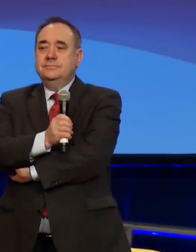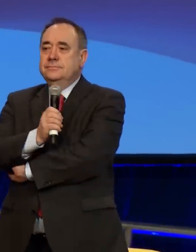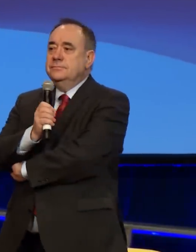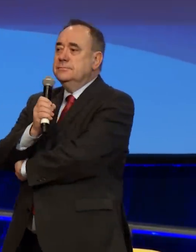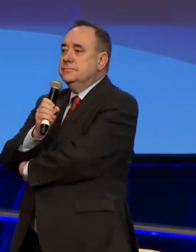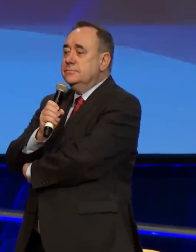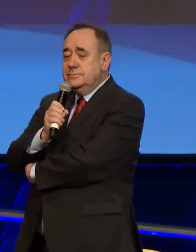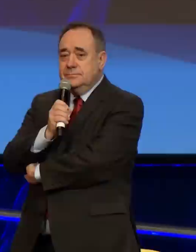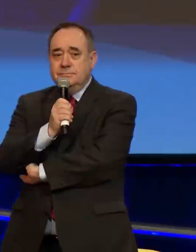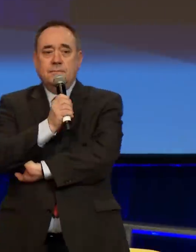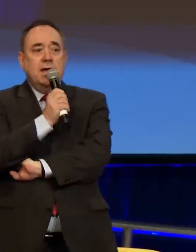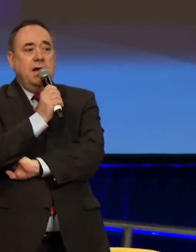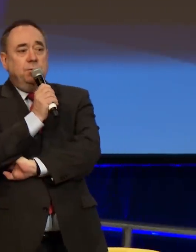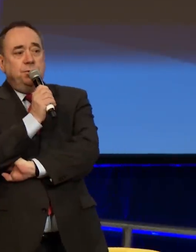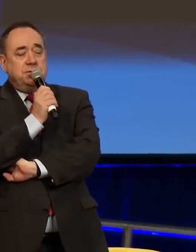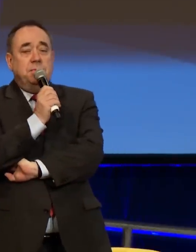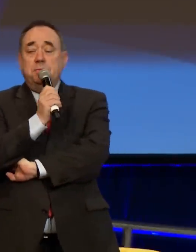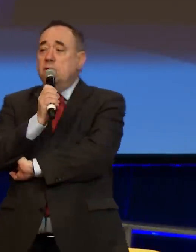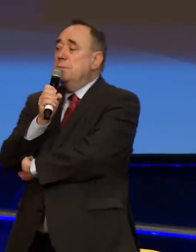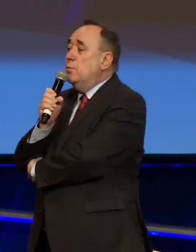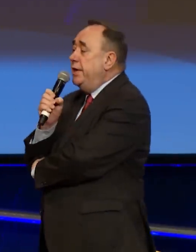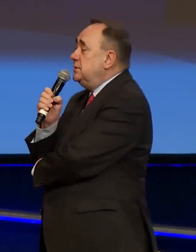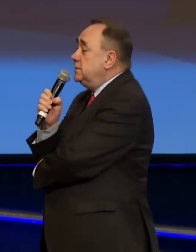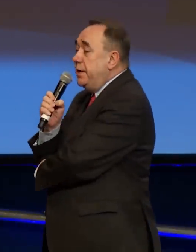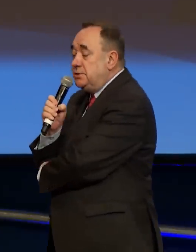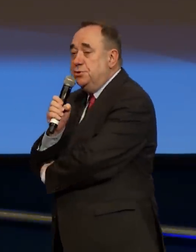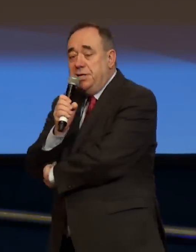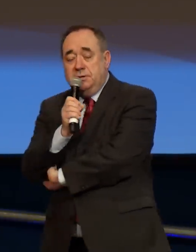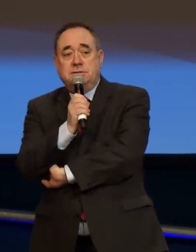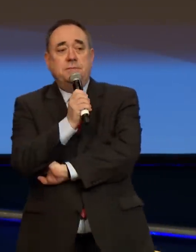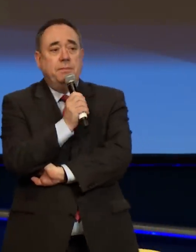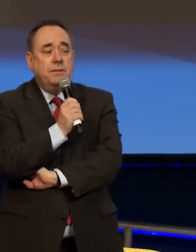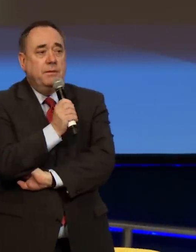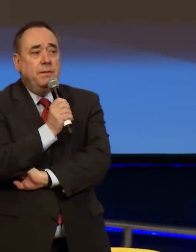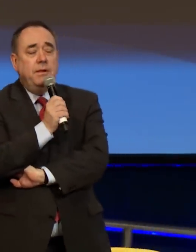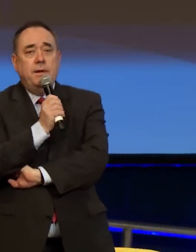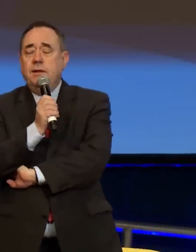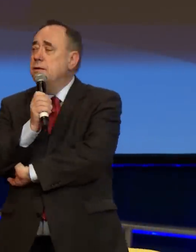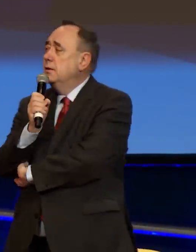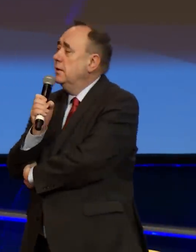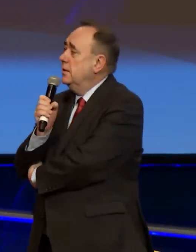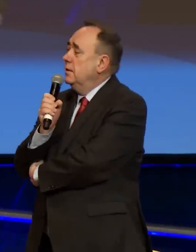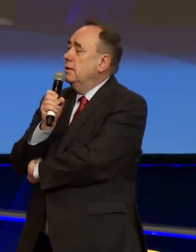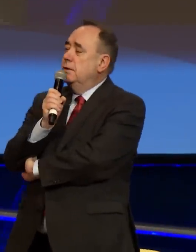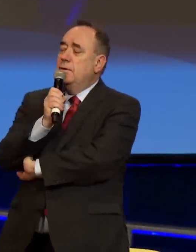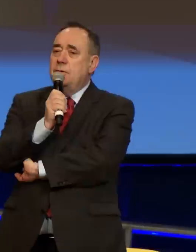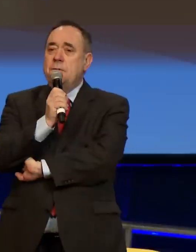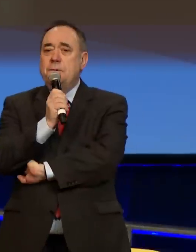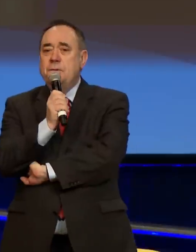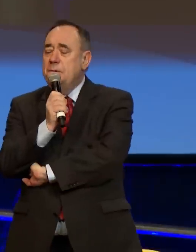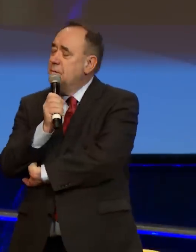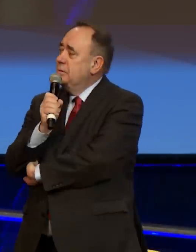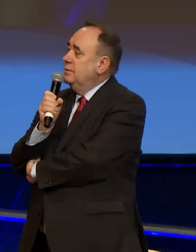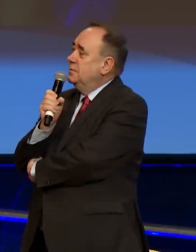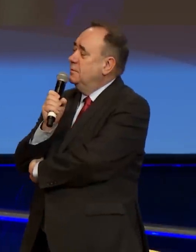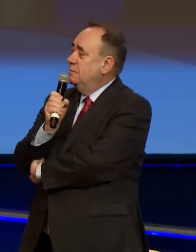we'll get a microphone to you in a minute. And we'll do some of Morecambe and Wise's best routines. We will. Yes, exactly. We've always been wanting to do a music hall